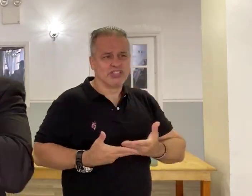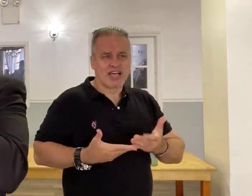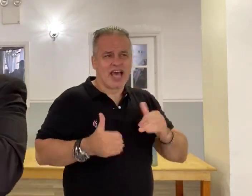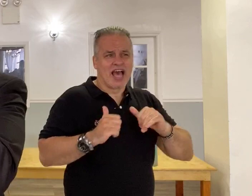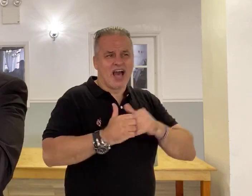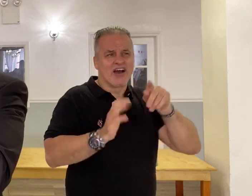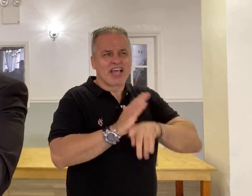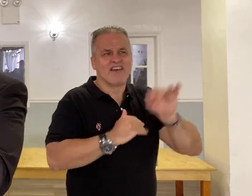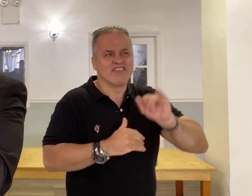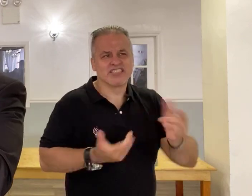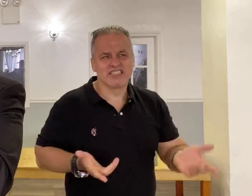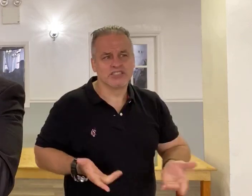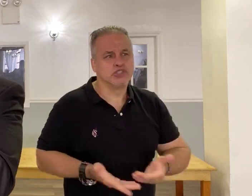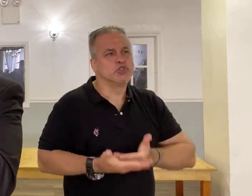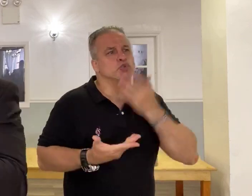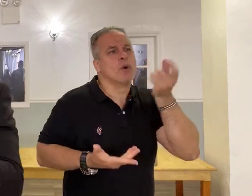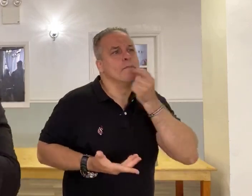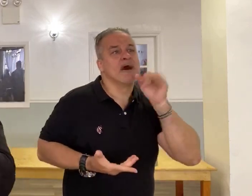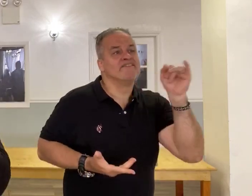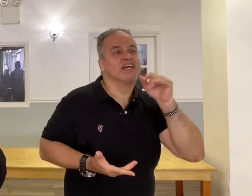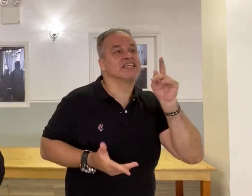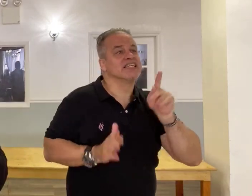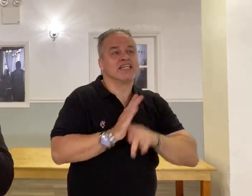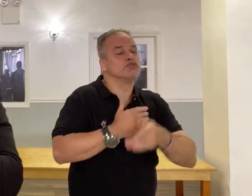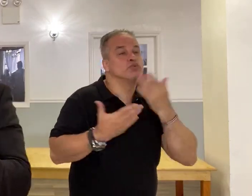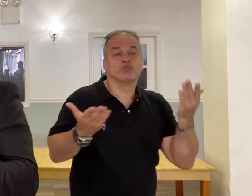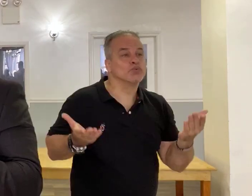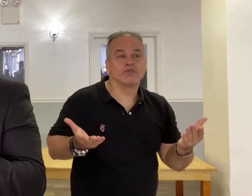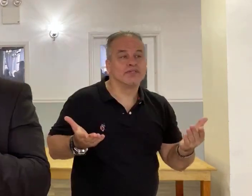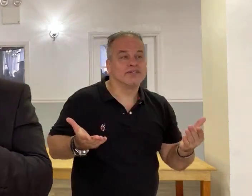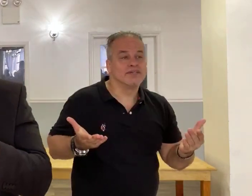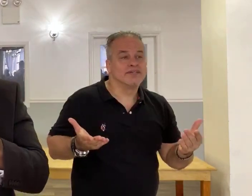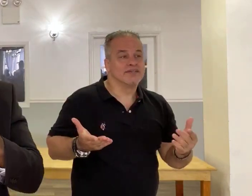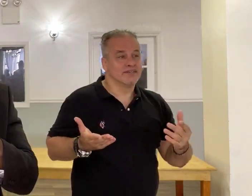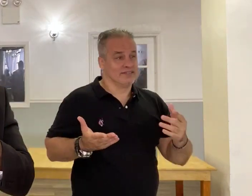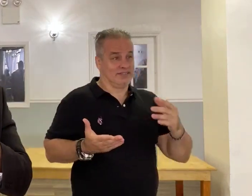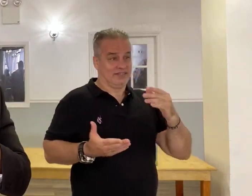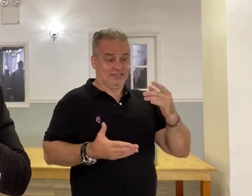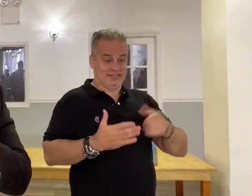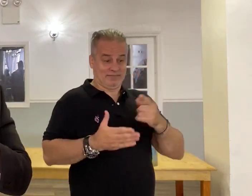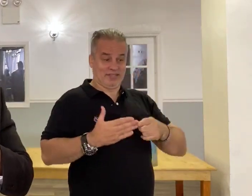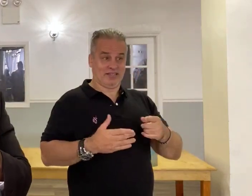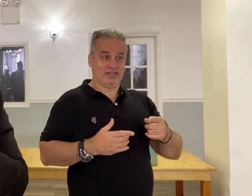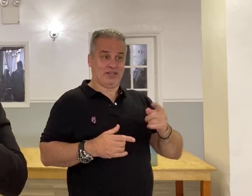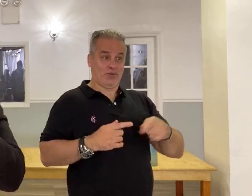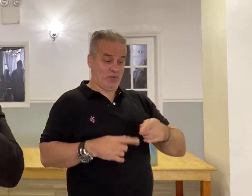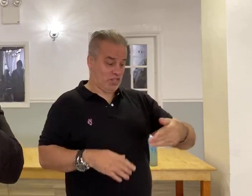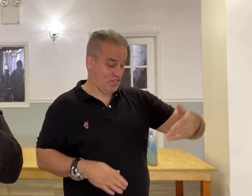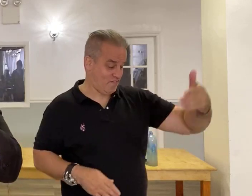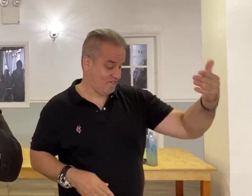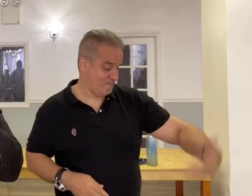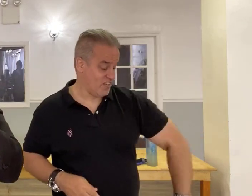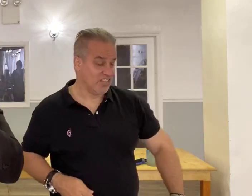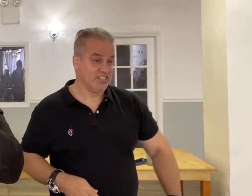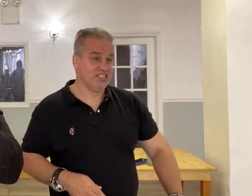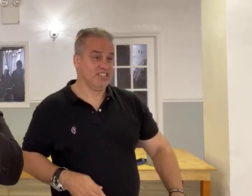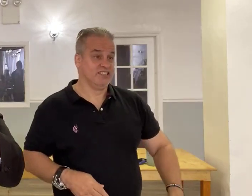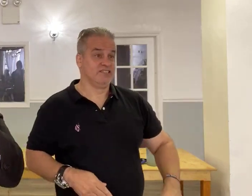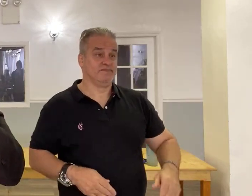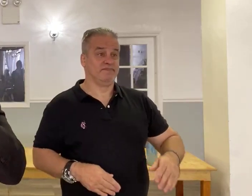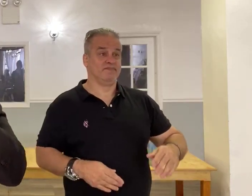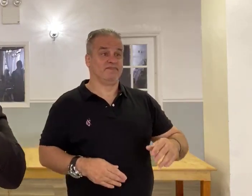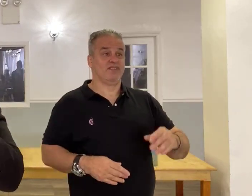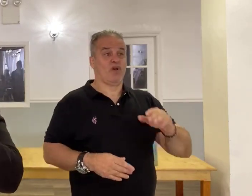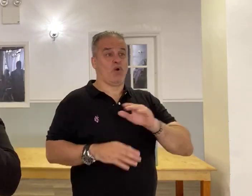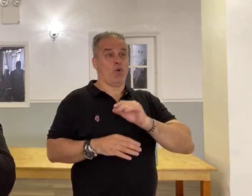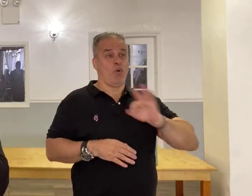amputation was up at the shoulder. If your amputation was down below your knee or just your foot, your chances of survival